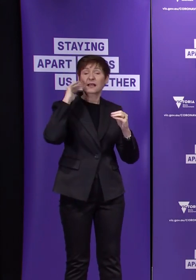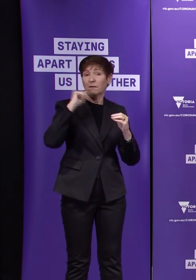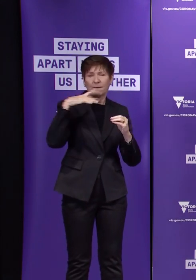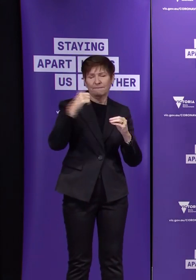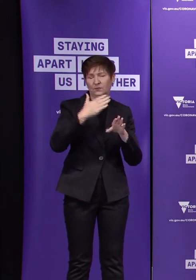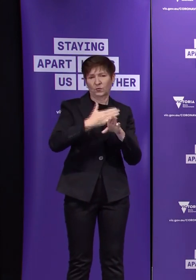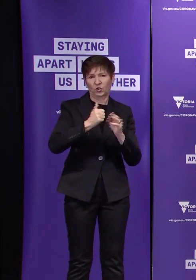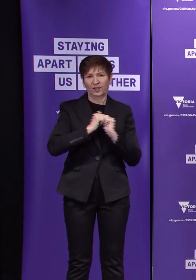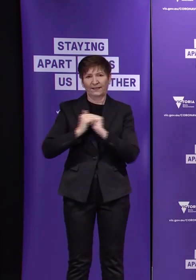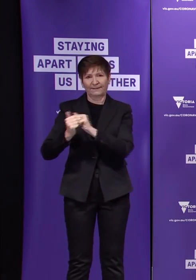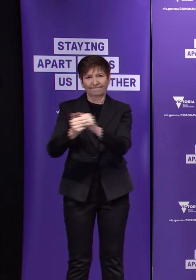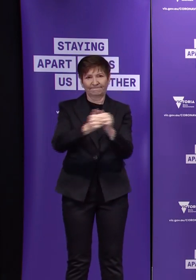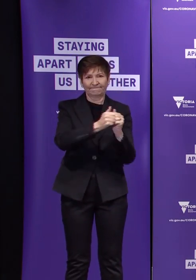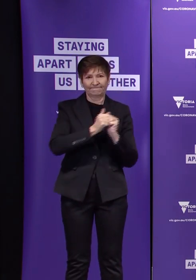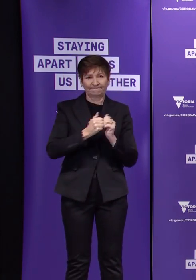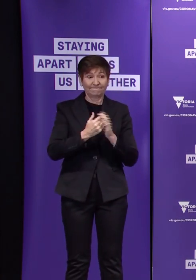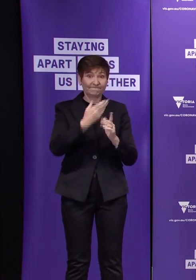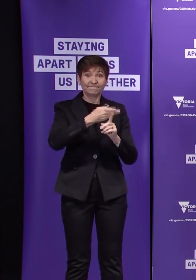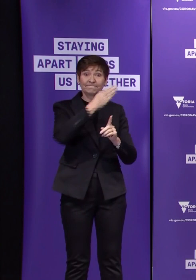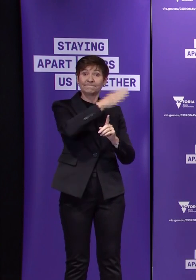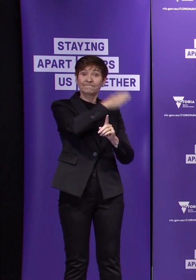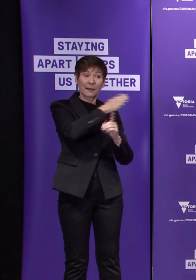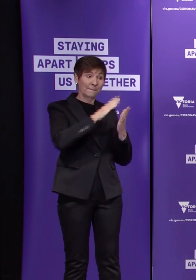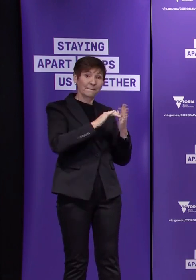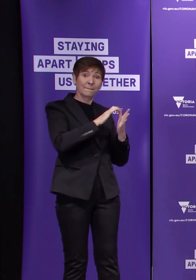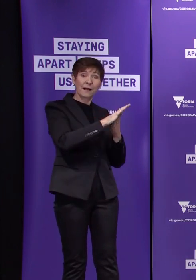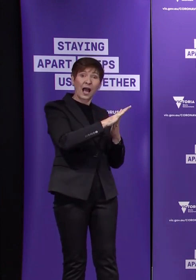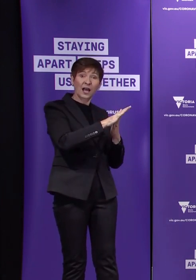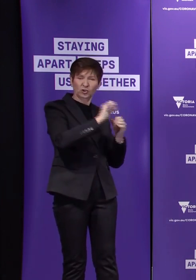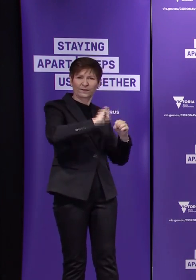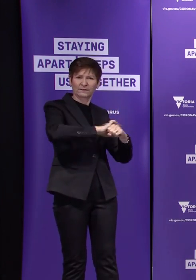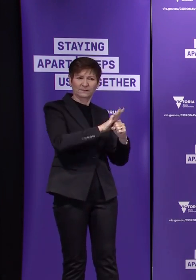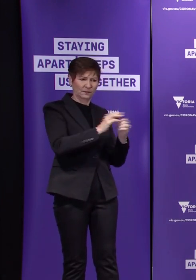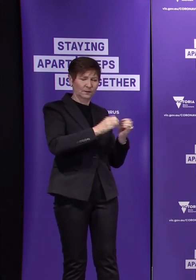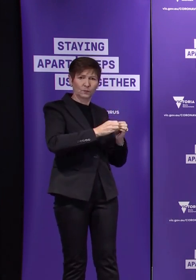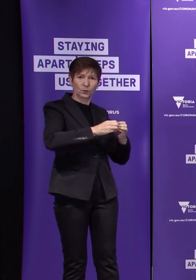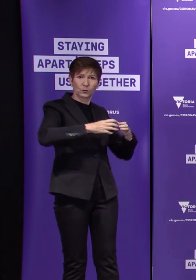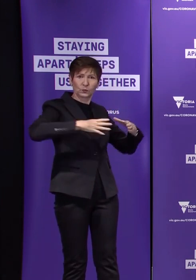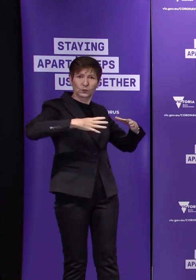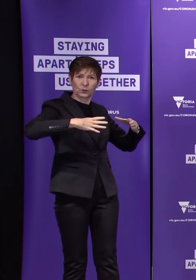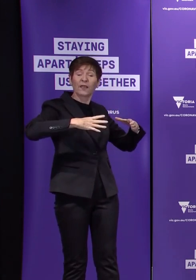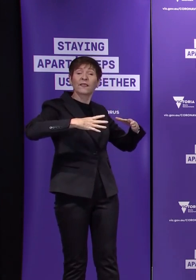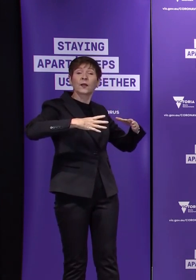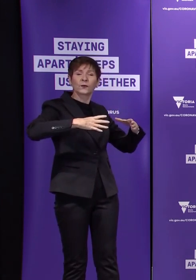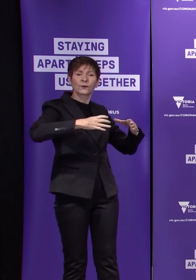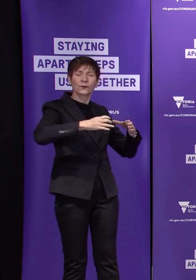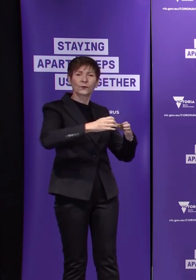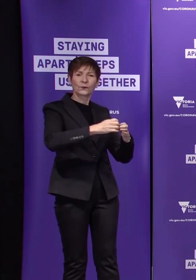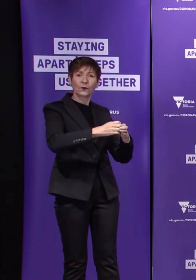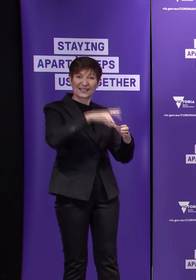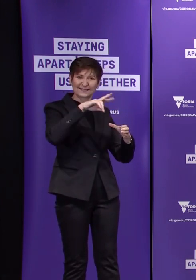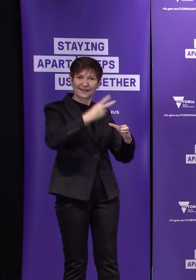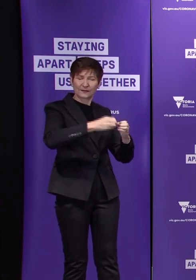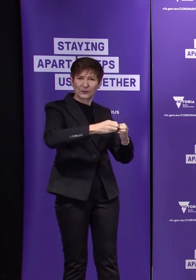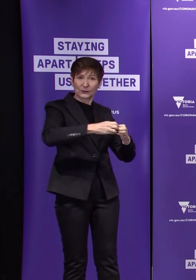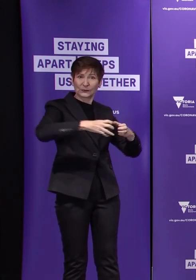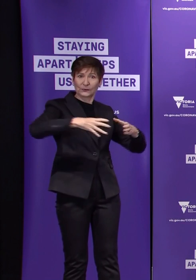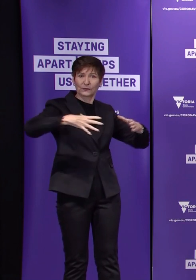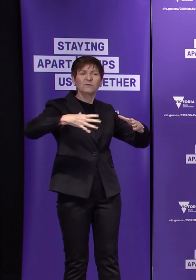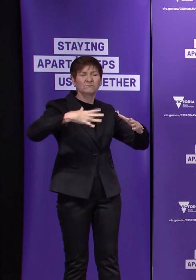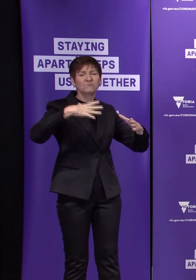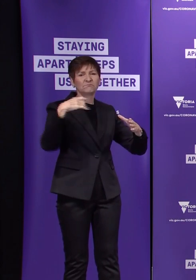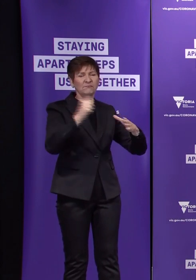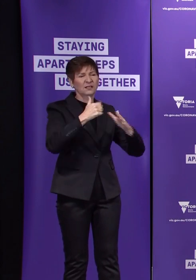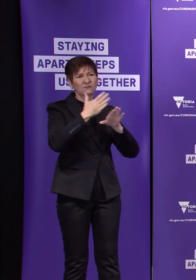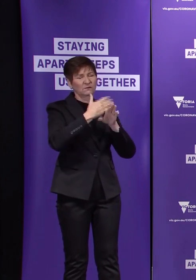continue to deal with this second wave, and indeed the global pandemic in a much broader sense. So I'm very grateful to the Commonwealth Government and its